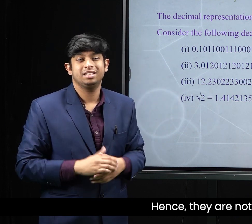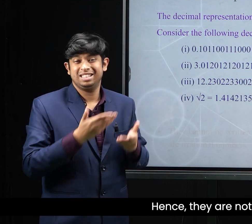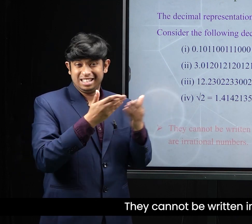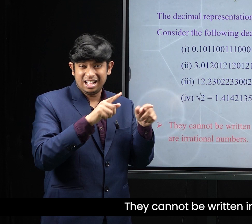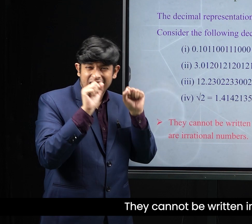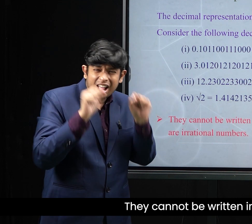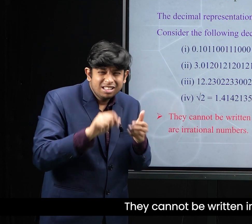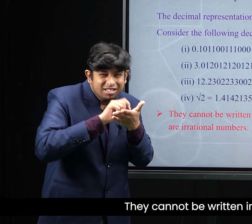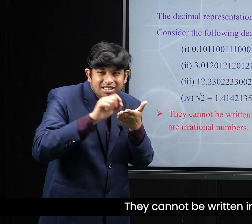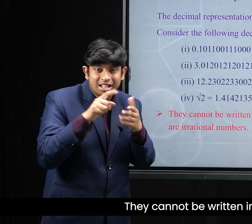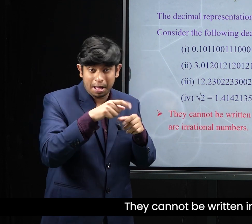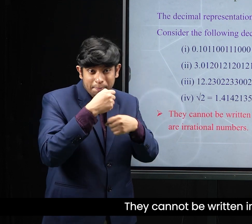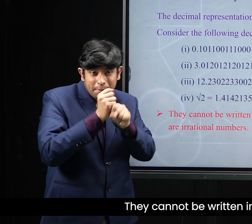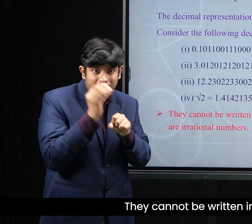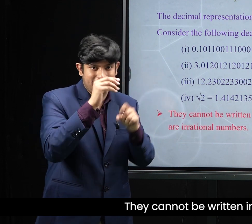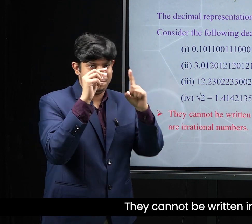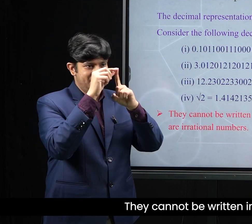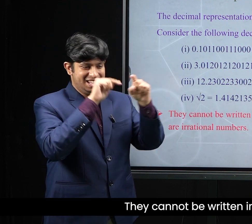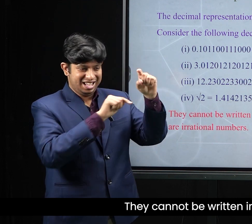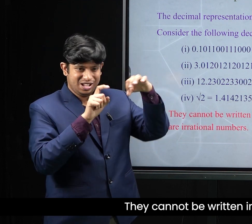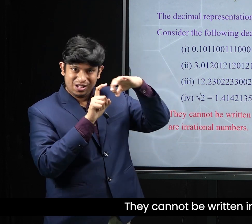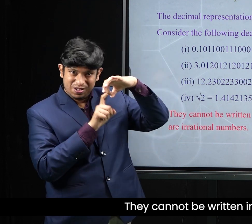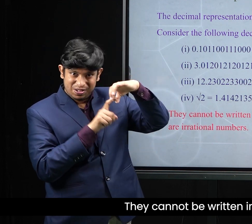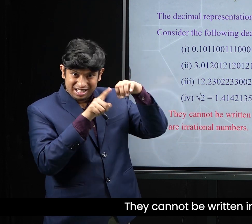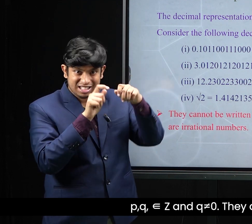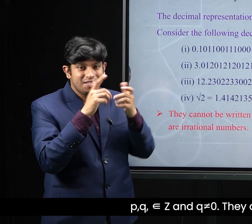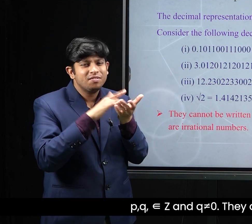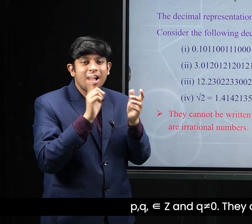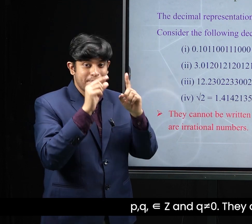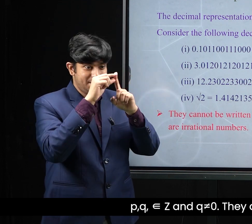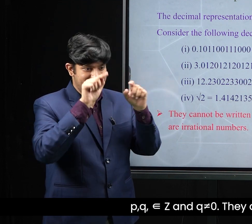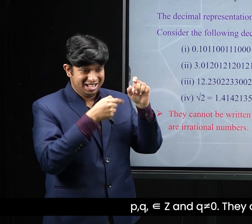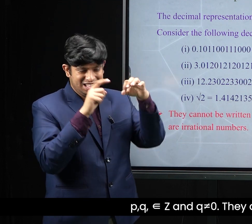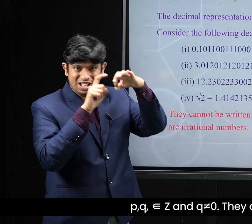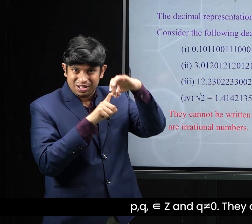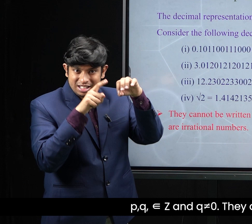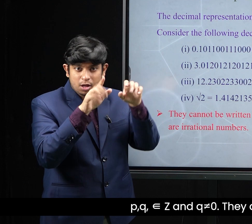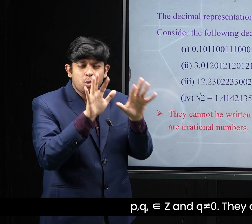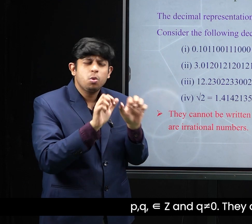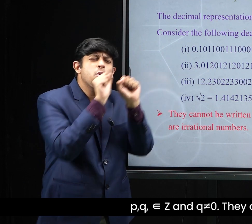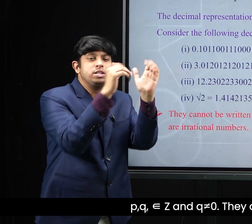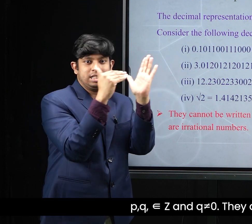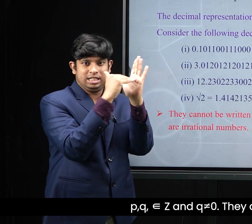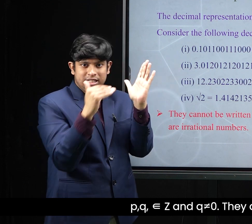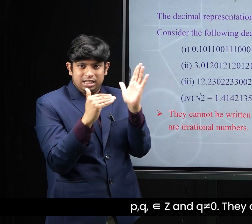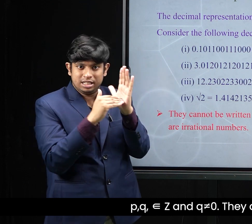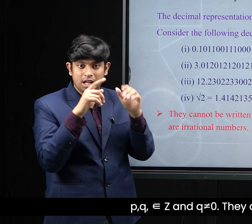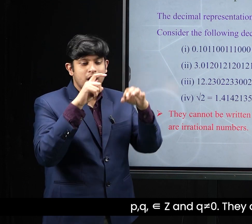They cannot be written in the form of p by q, where pq belongs to integers and q not equal to 0. They